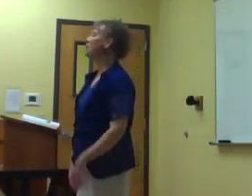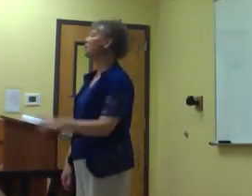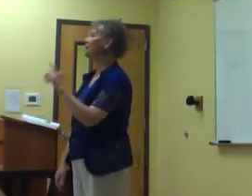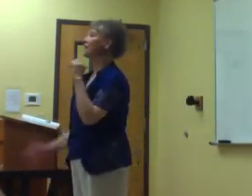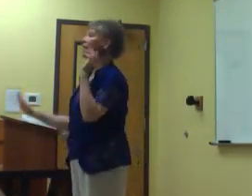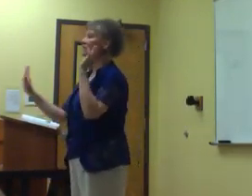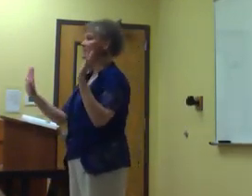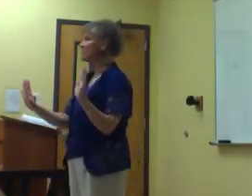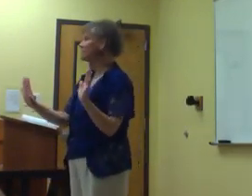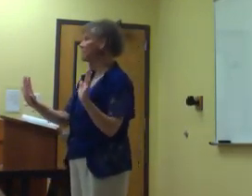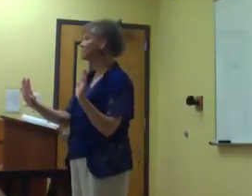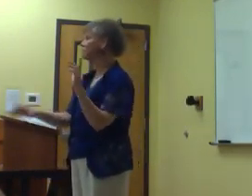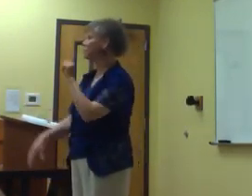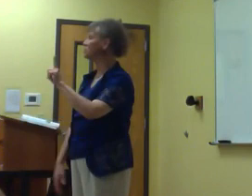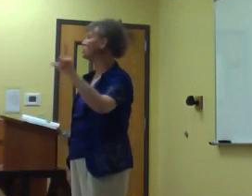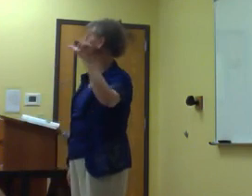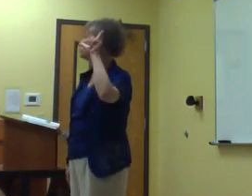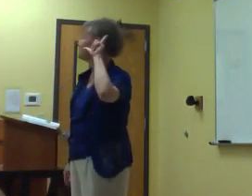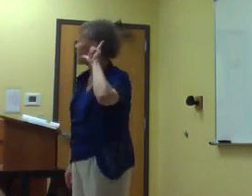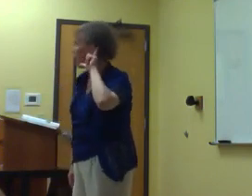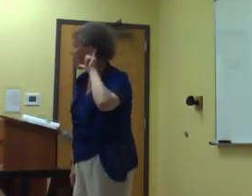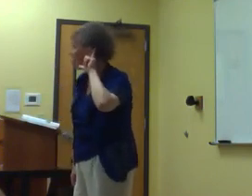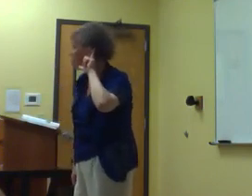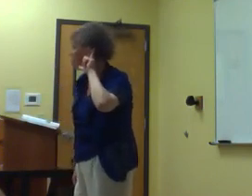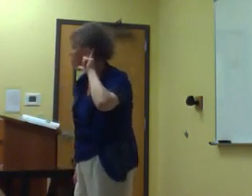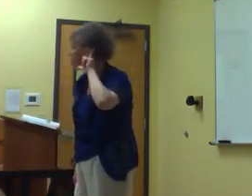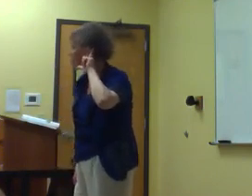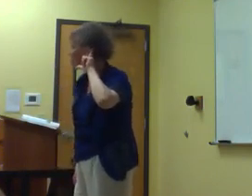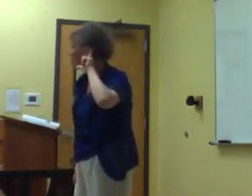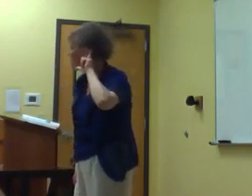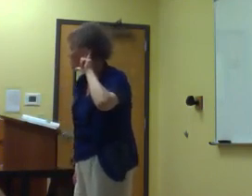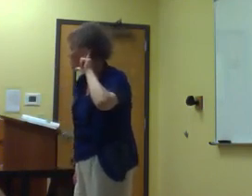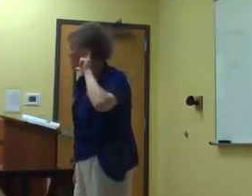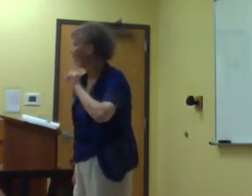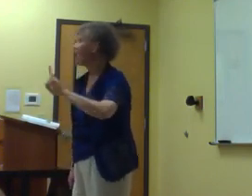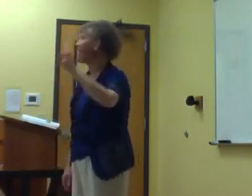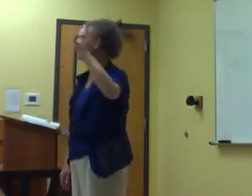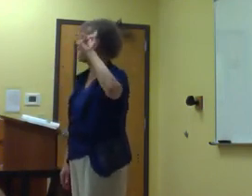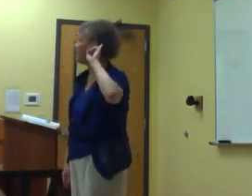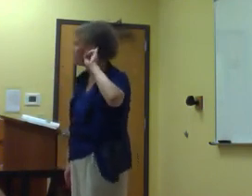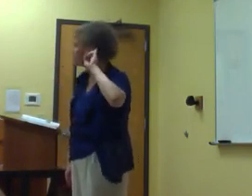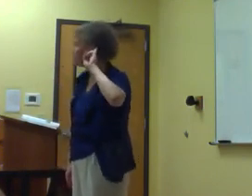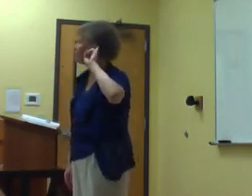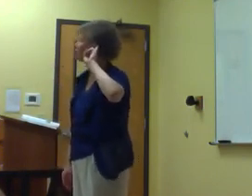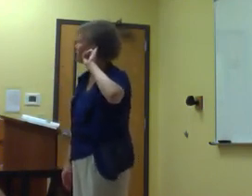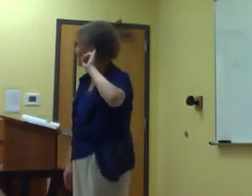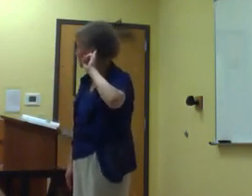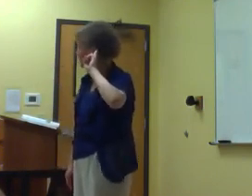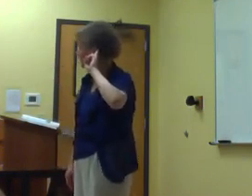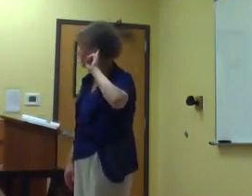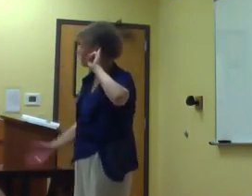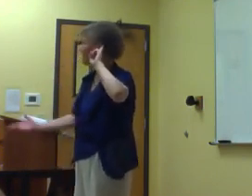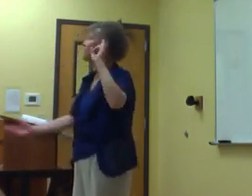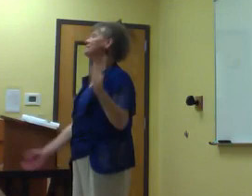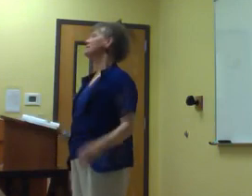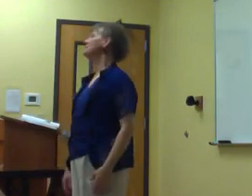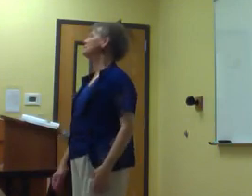will, C signers especially will use an L often to listen, and H for hear. Sometimes they